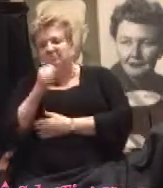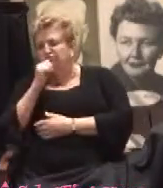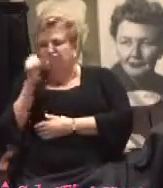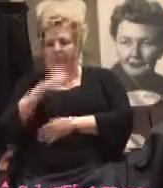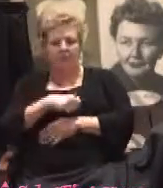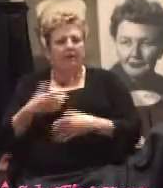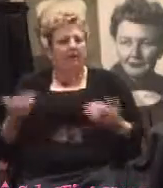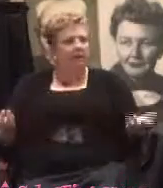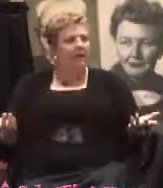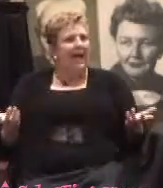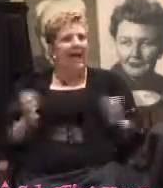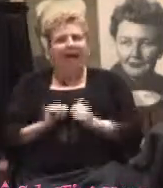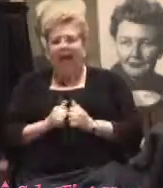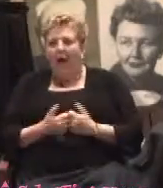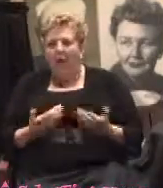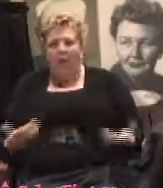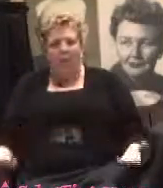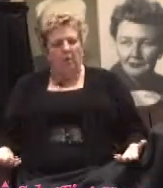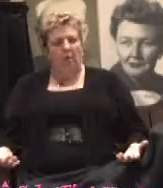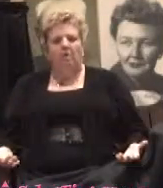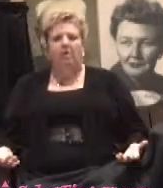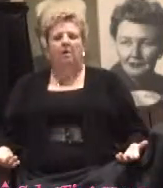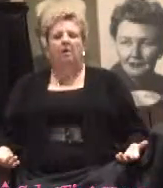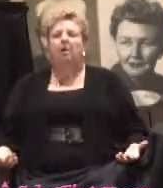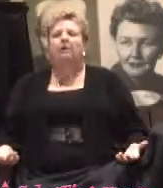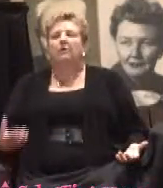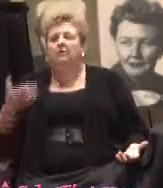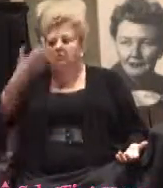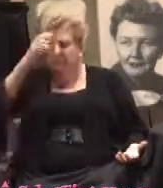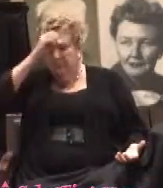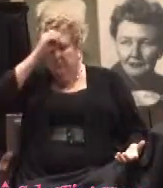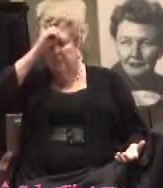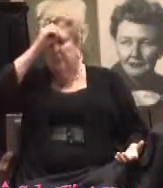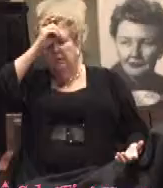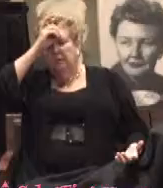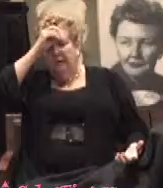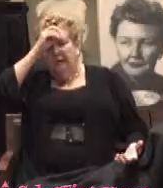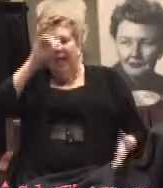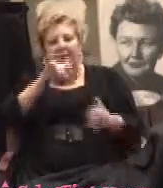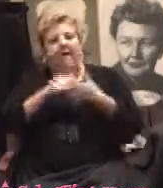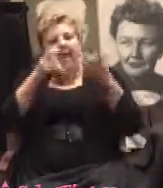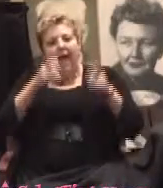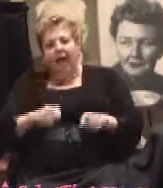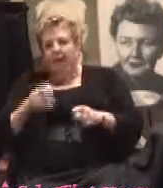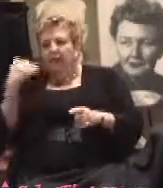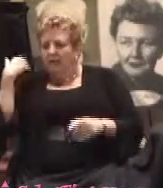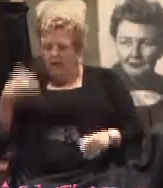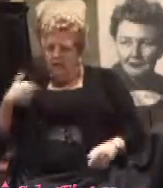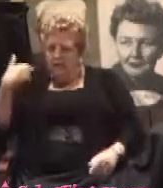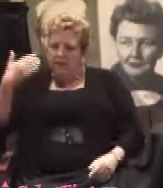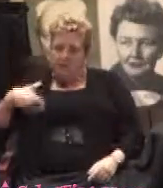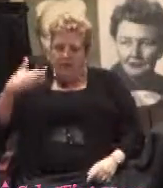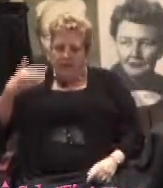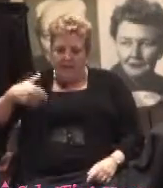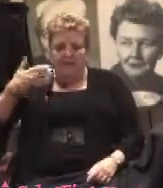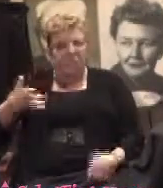don't know how. I don't know how. That's what kept happening to me. I didn't want to drink. I knew I